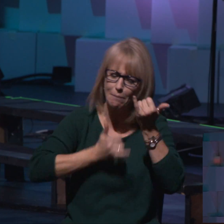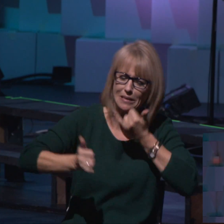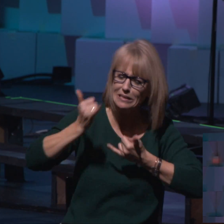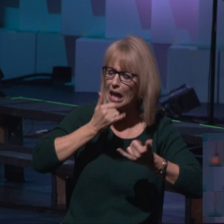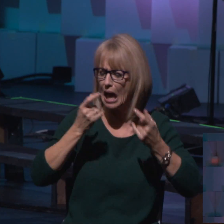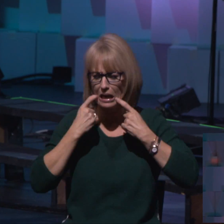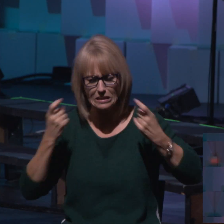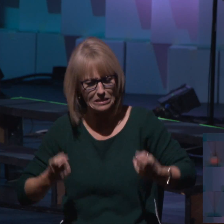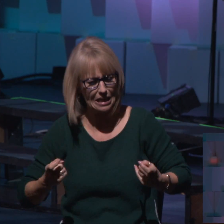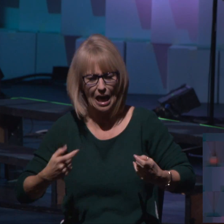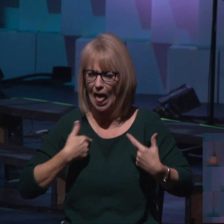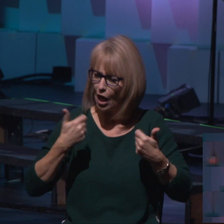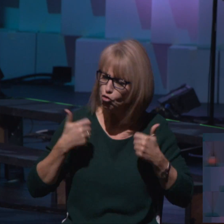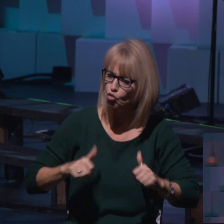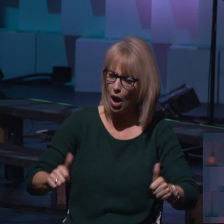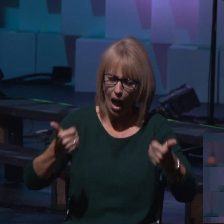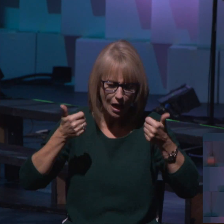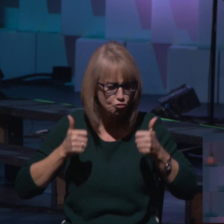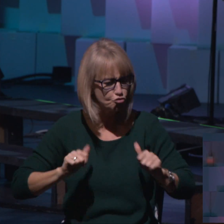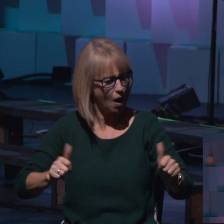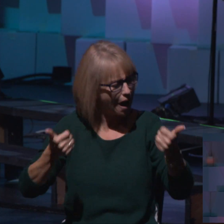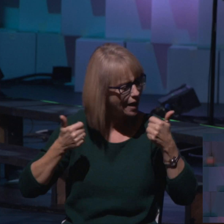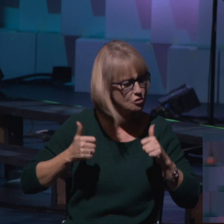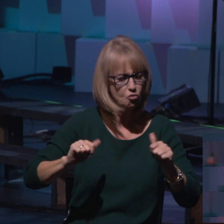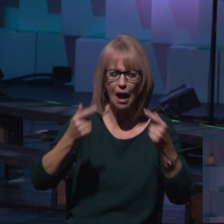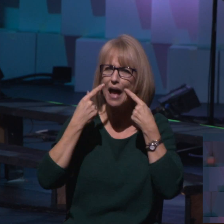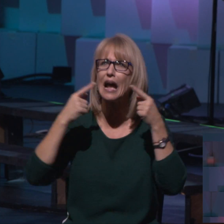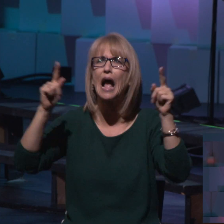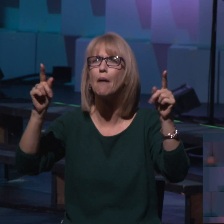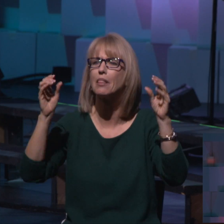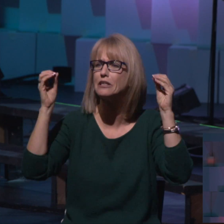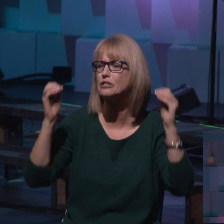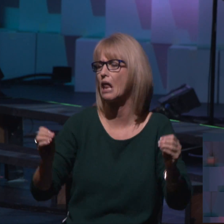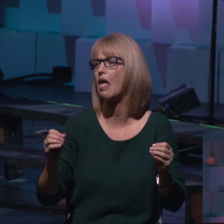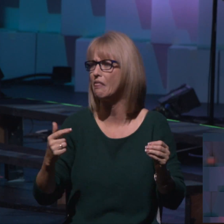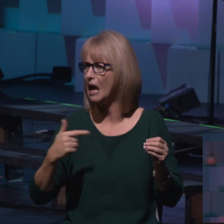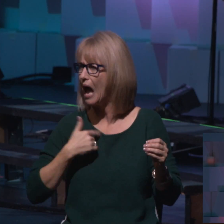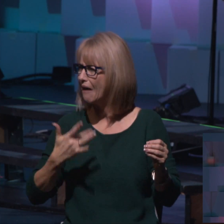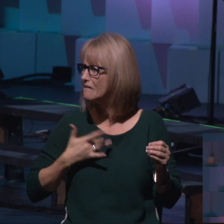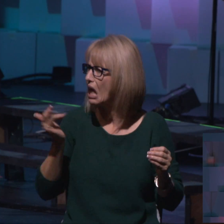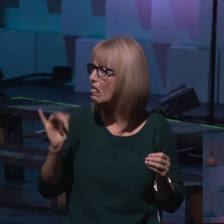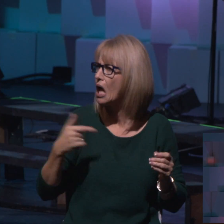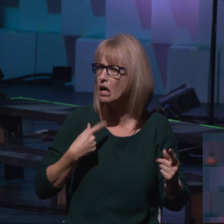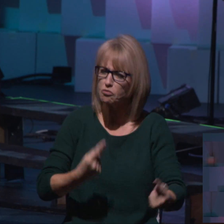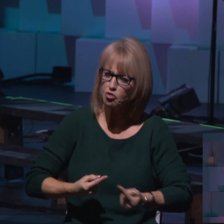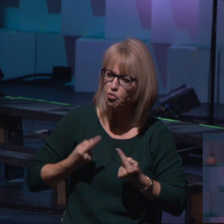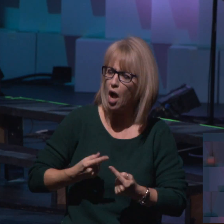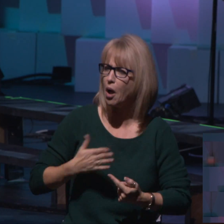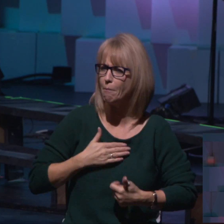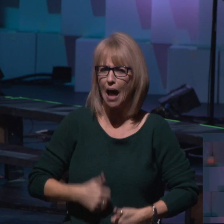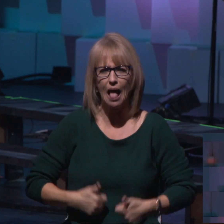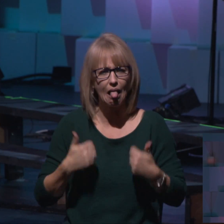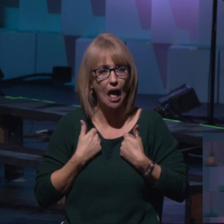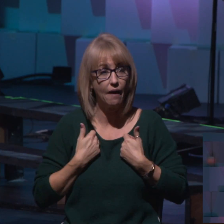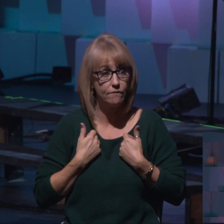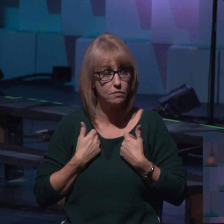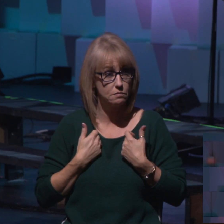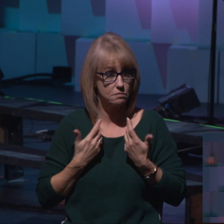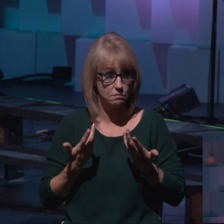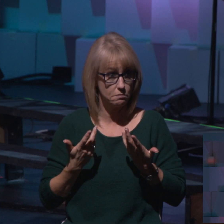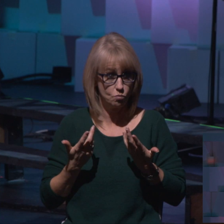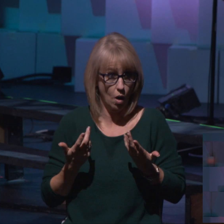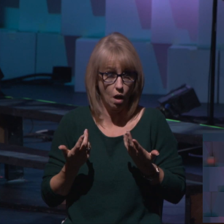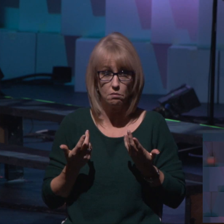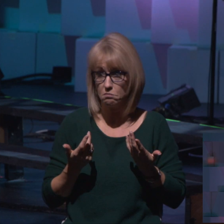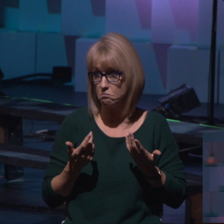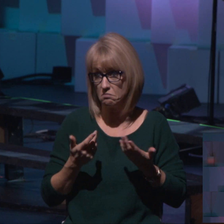how hard I try, I can't get ahead at work. I can't accomplish. If you're in that place of just struggle, then it shouldn't be difficult for you